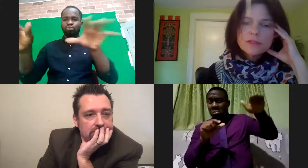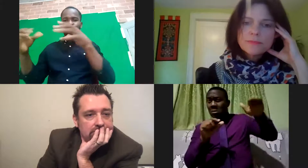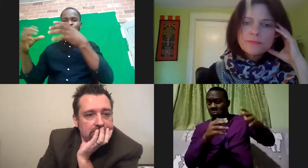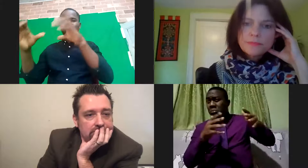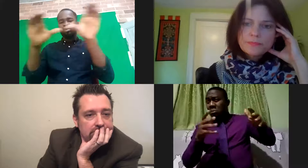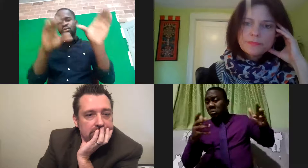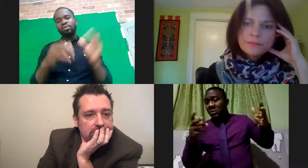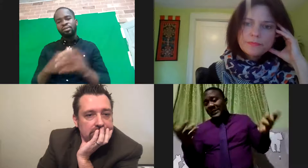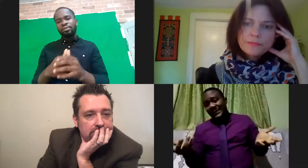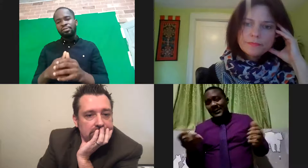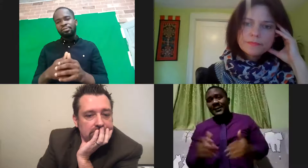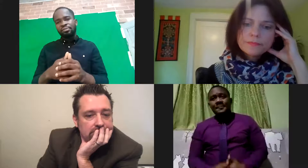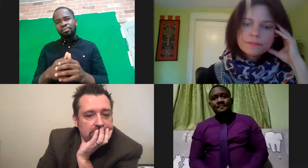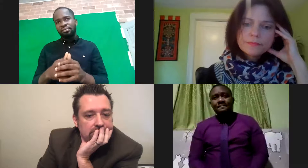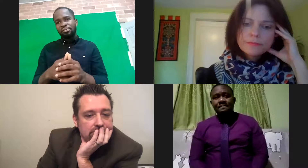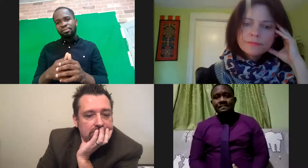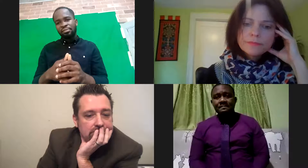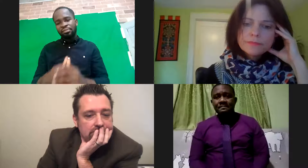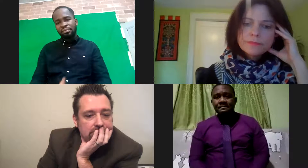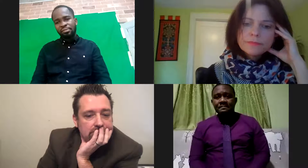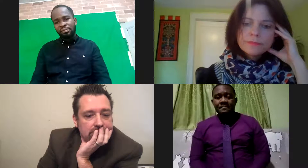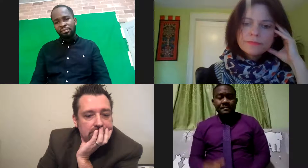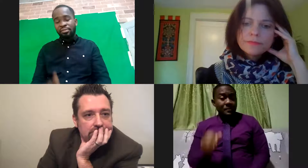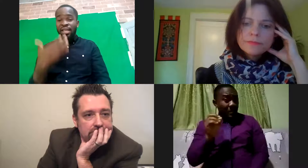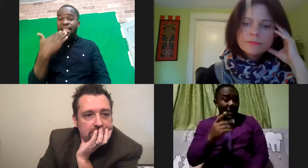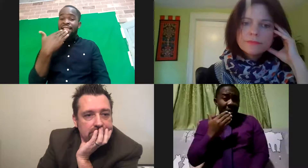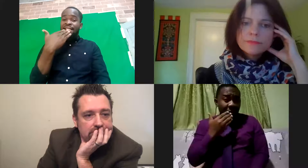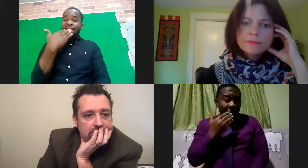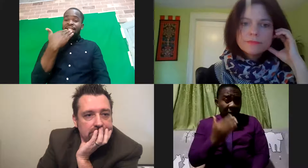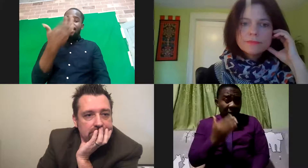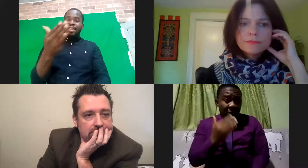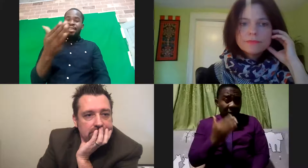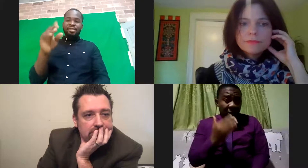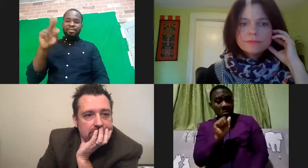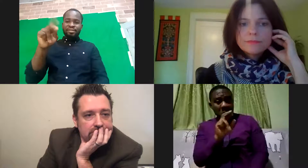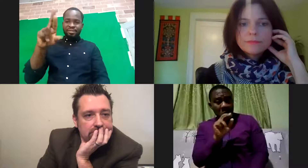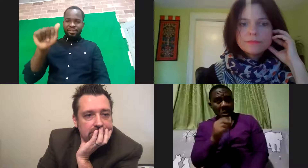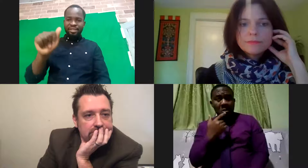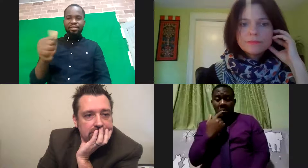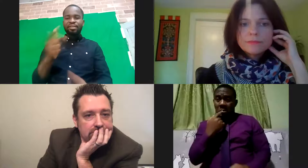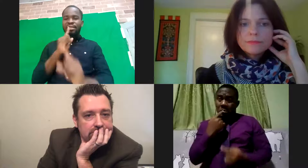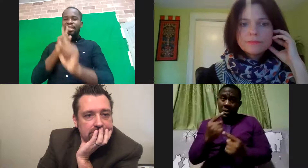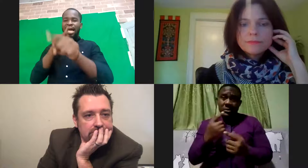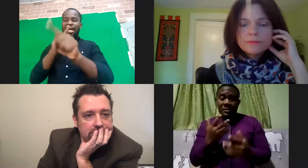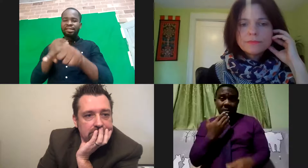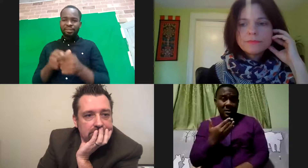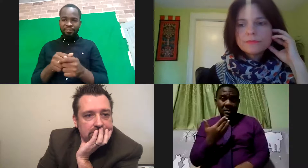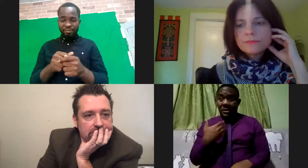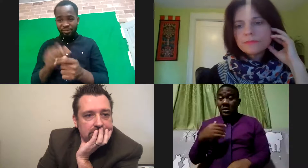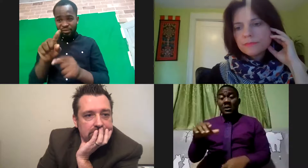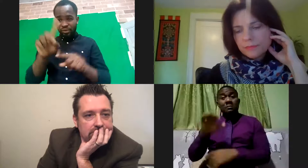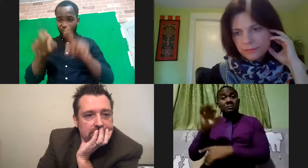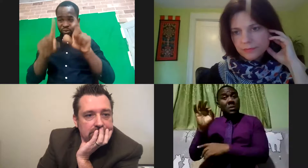not. Okay. Thank you very much for that great answer. And we take a question